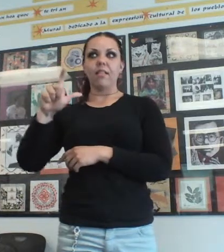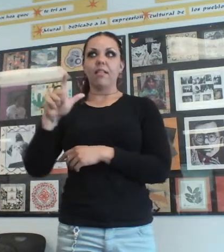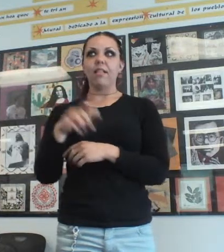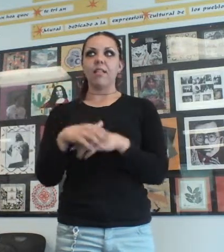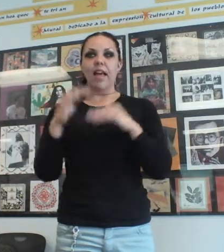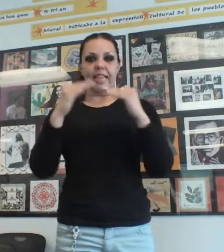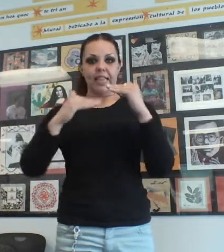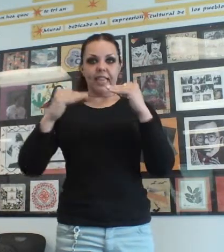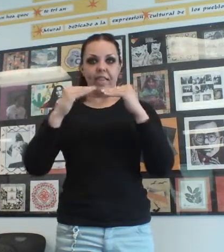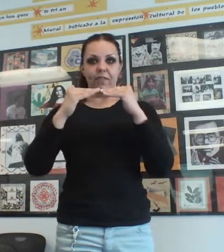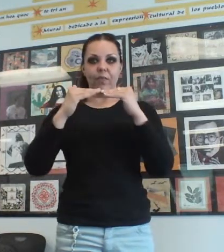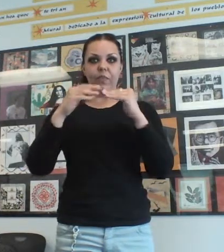see.